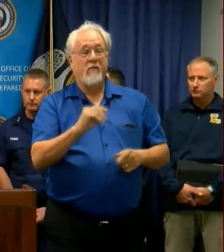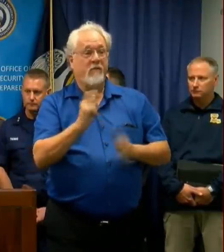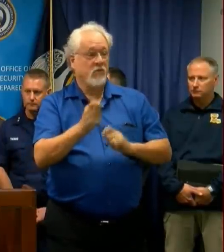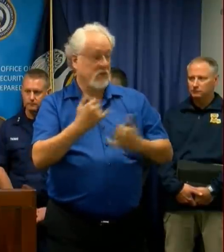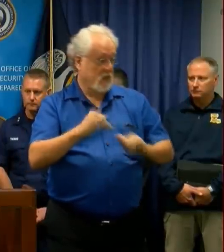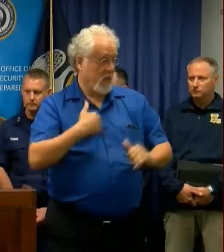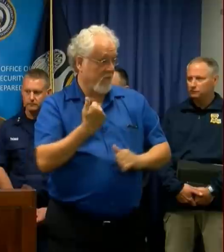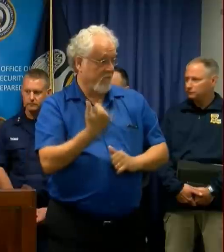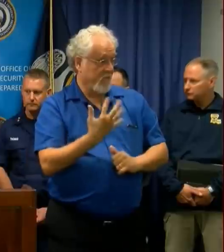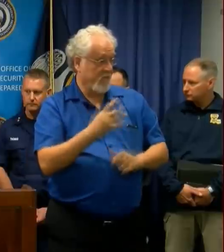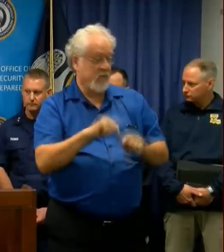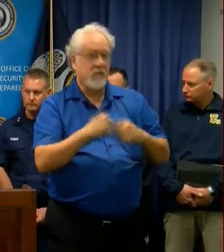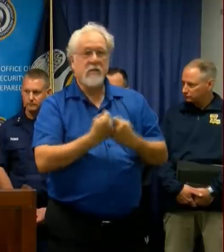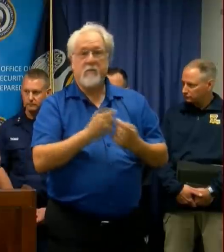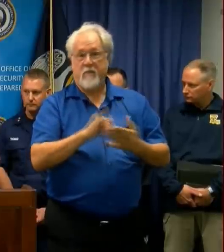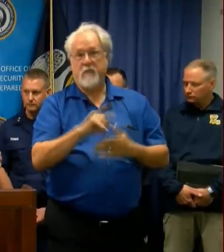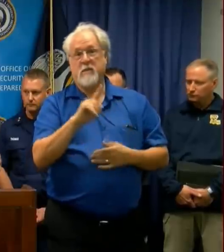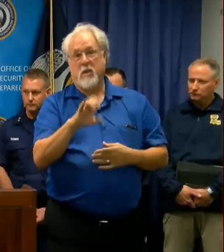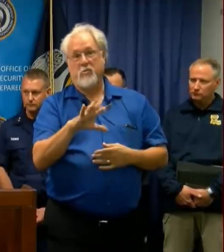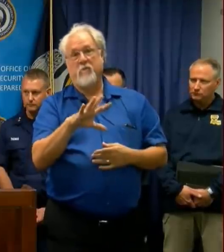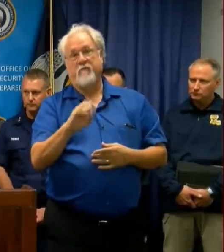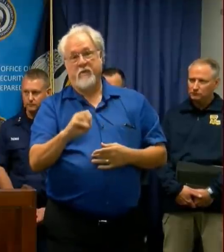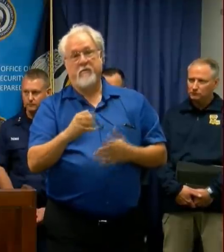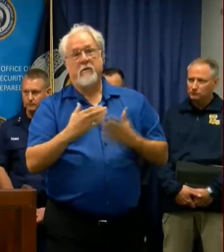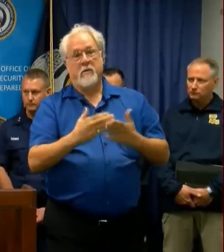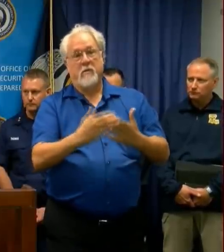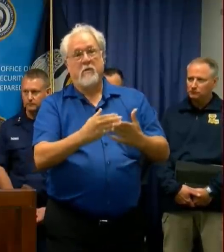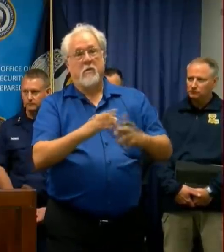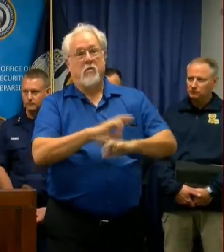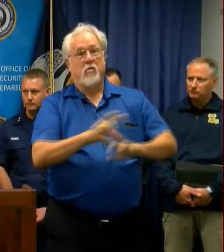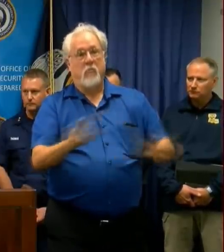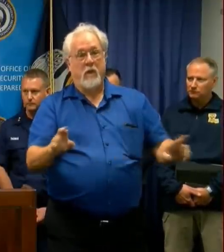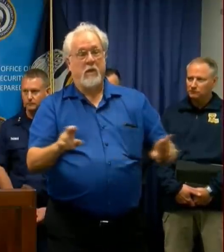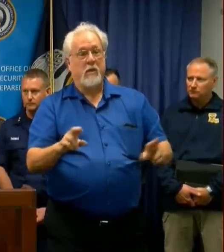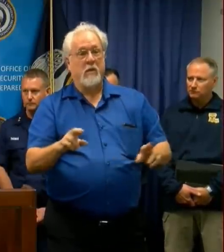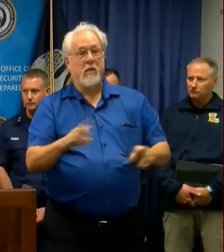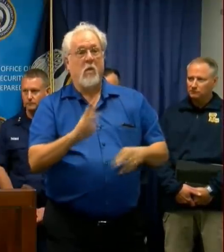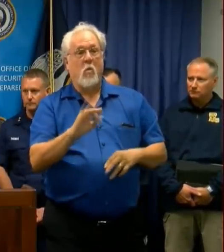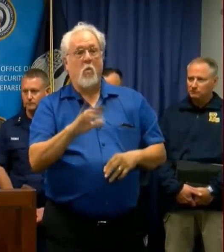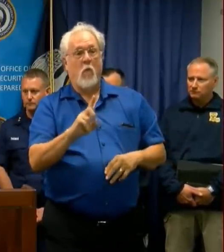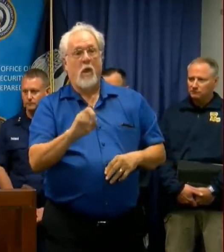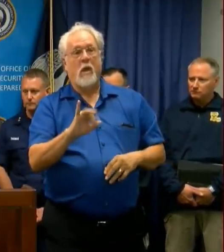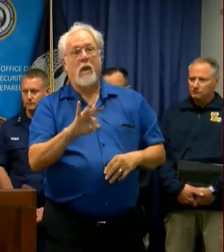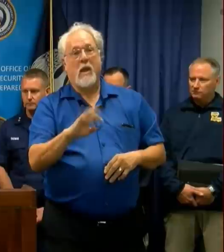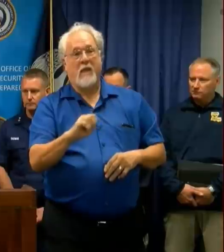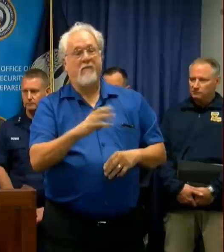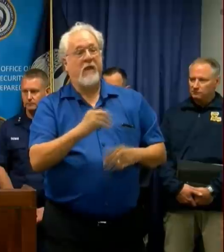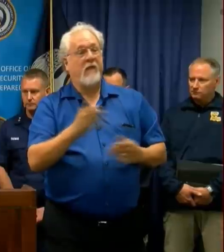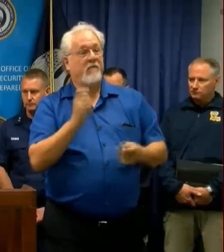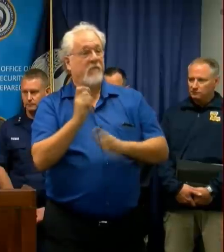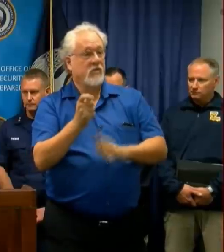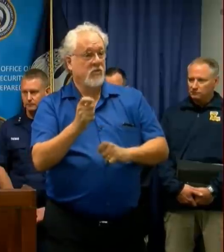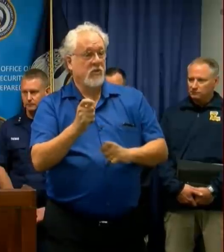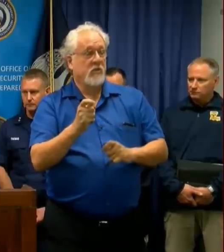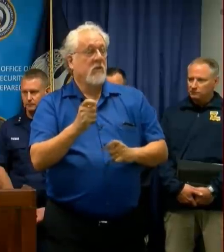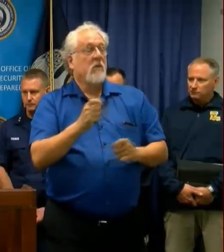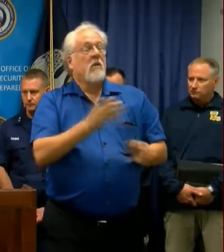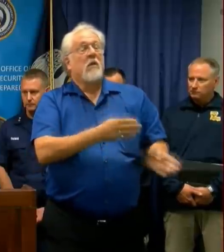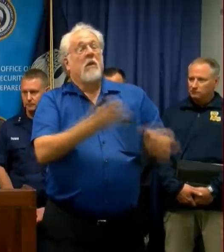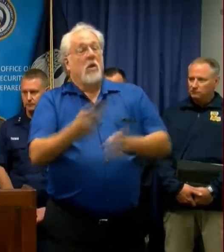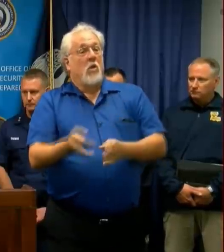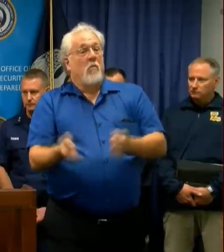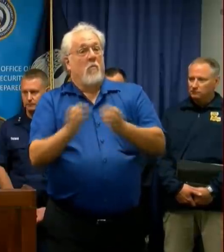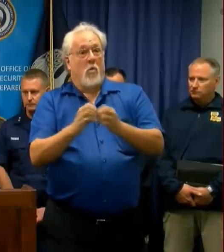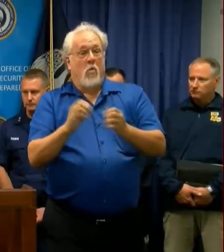teams, so that's 150 vessels that are available just at wildlife and fisheries, almost that many